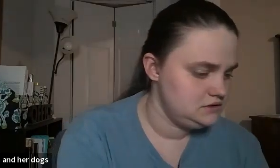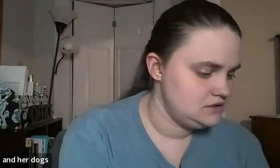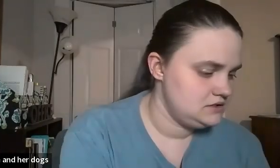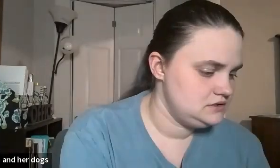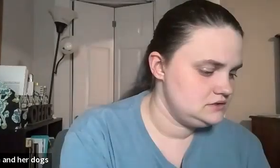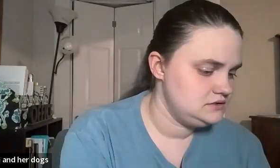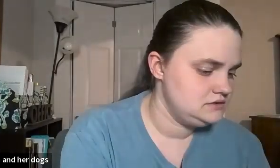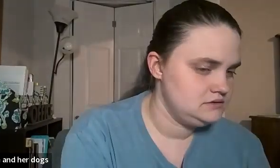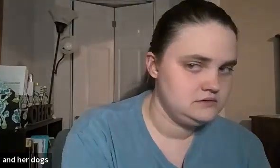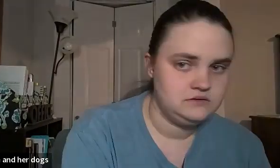Judge.